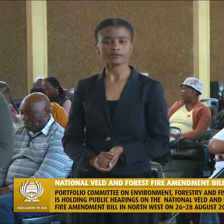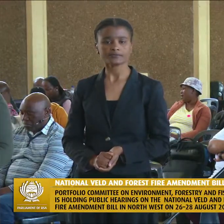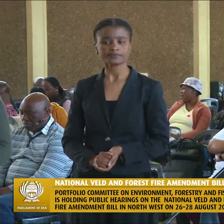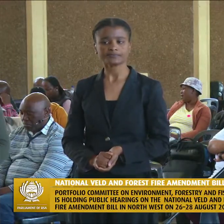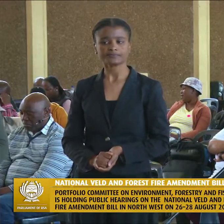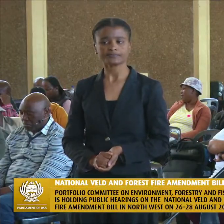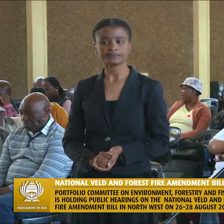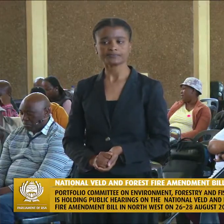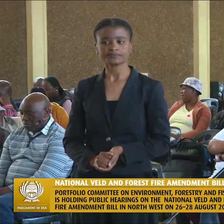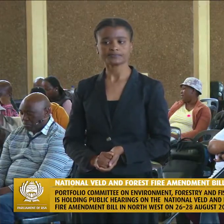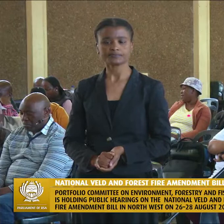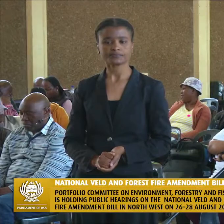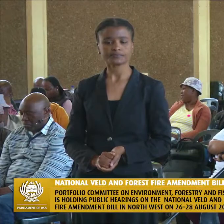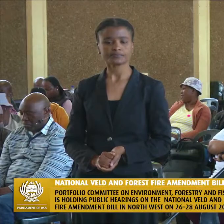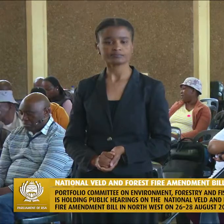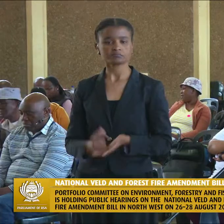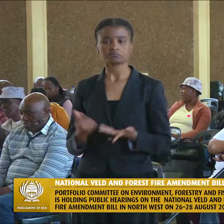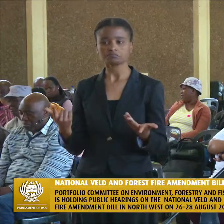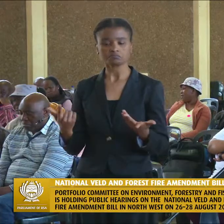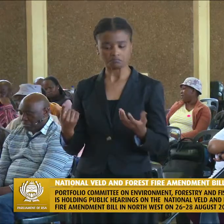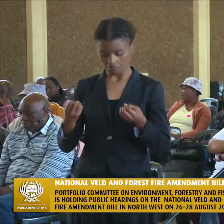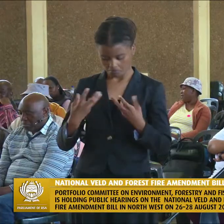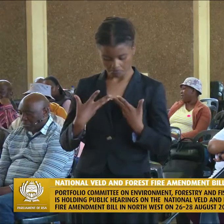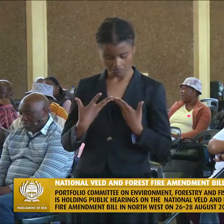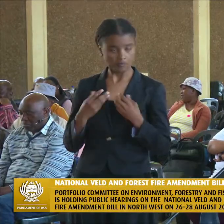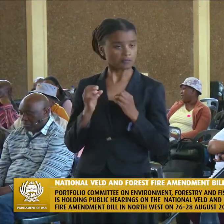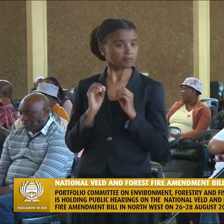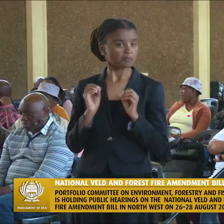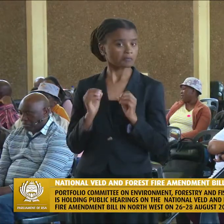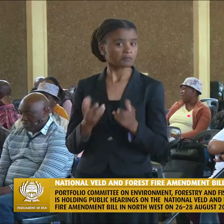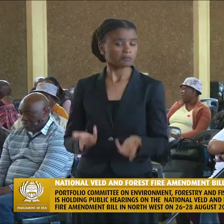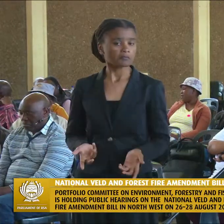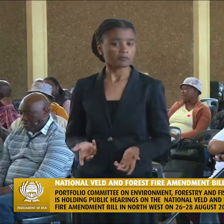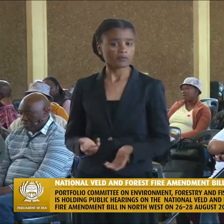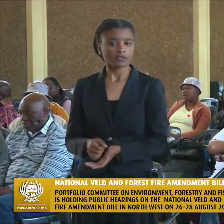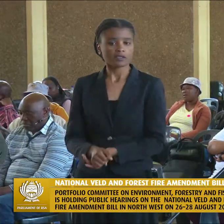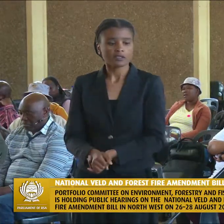food but us we didn't receive anything